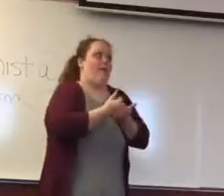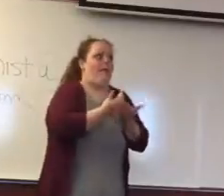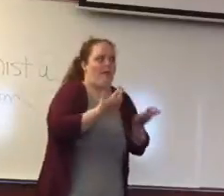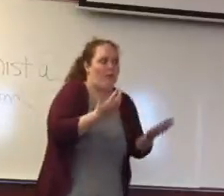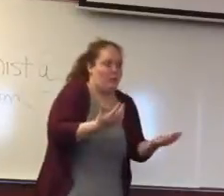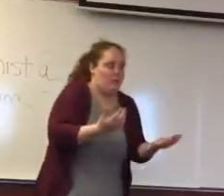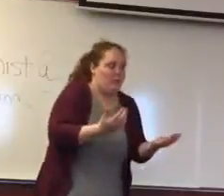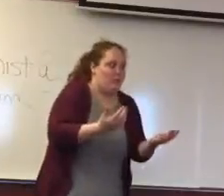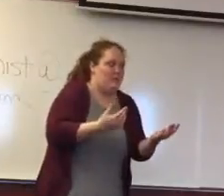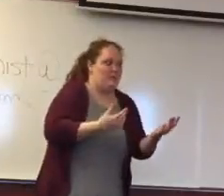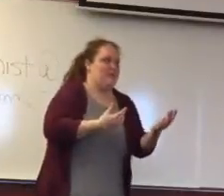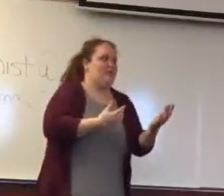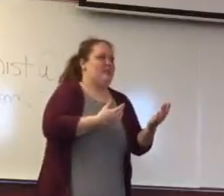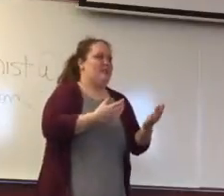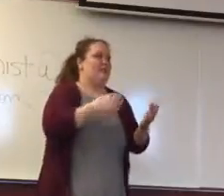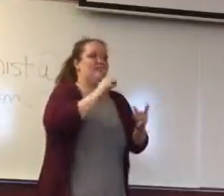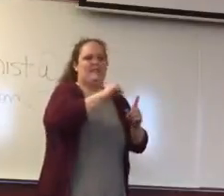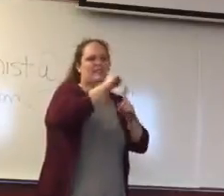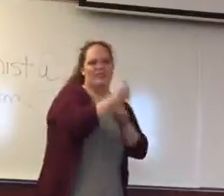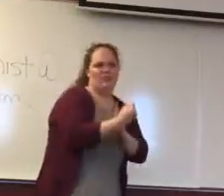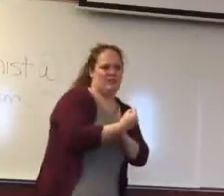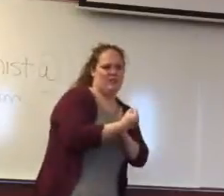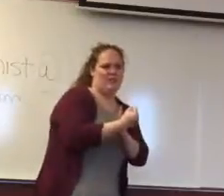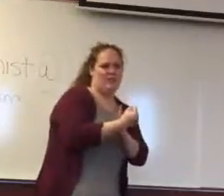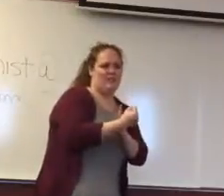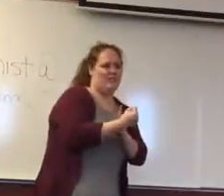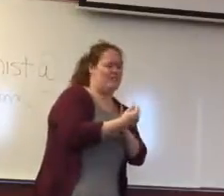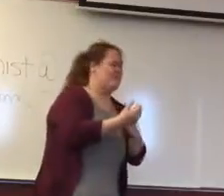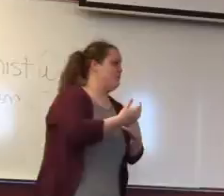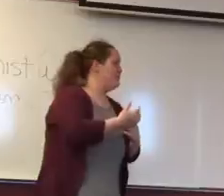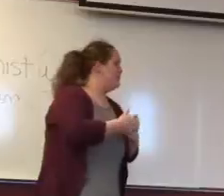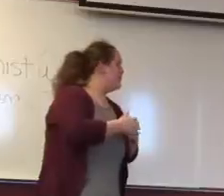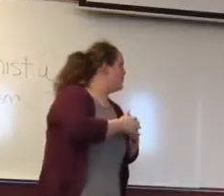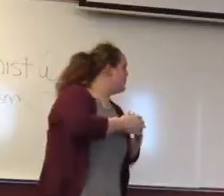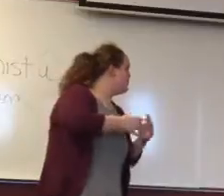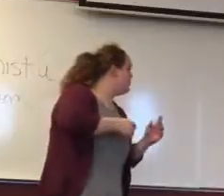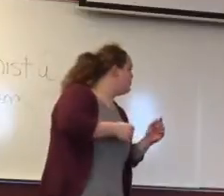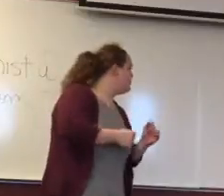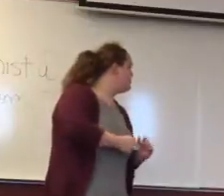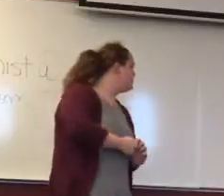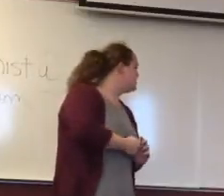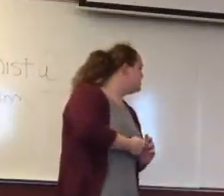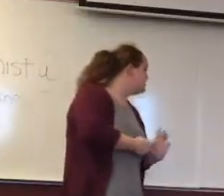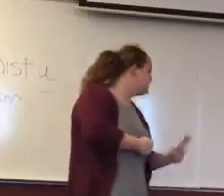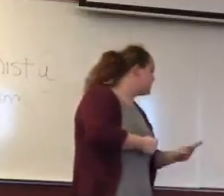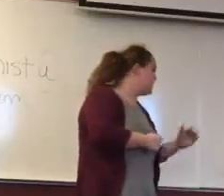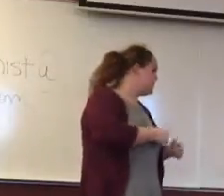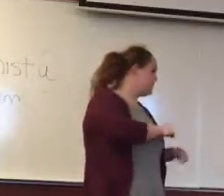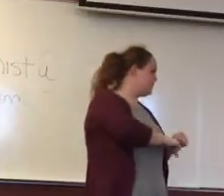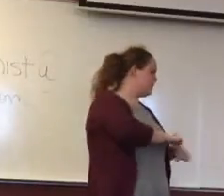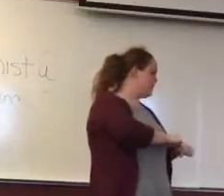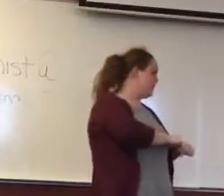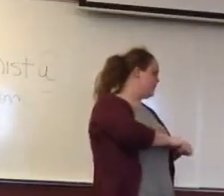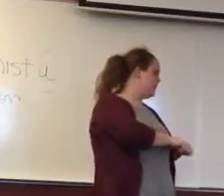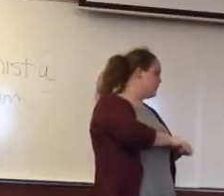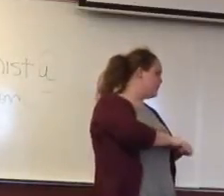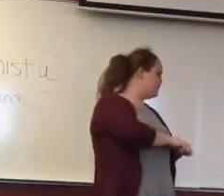because for example, I recently had a resident try to hook me up with their friend. So can you start with me your